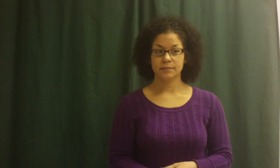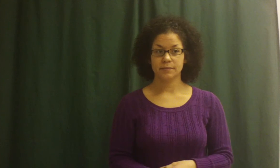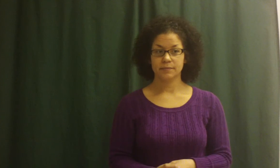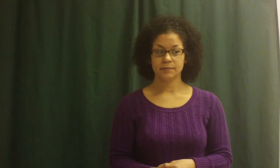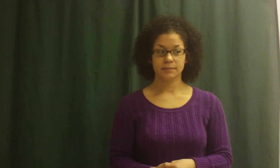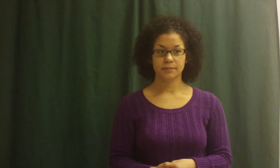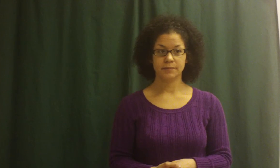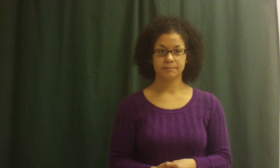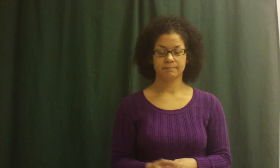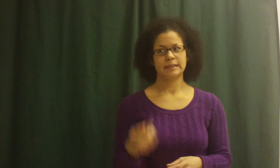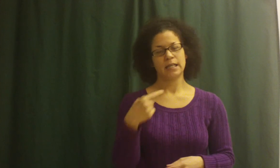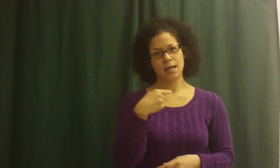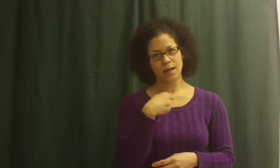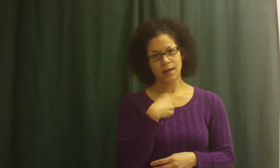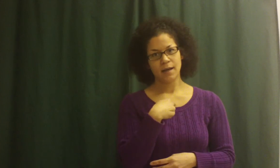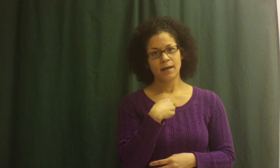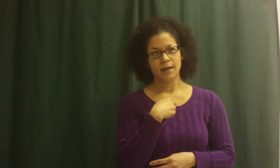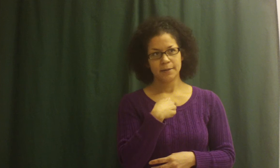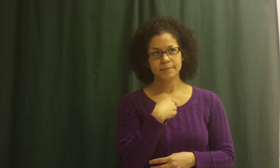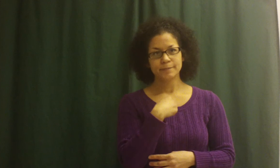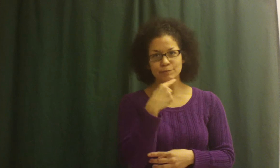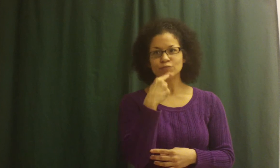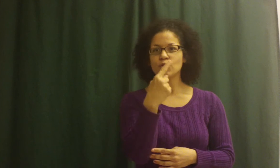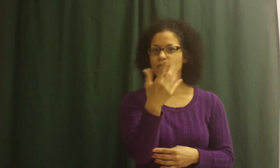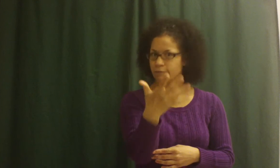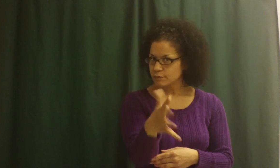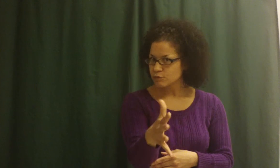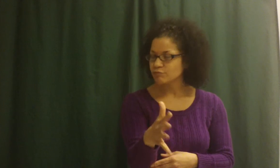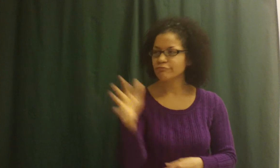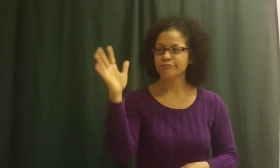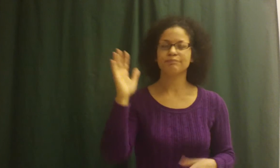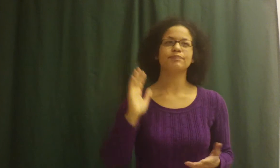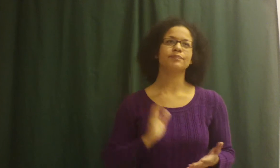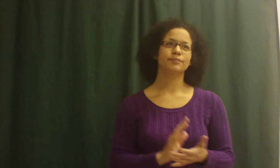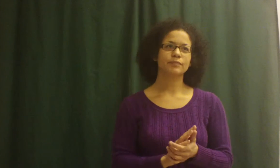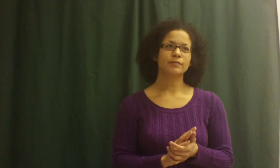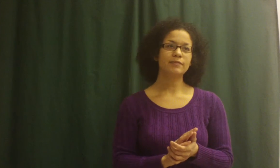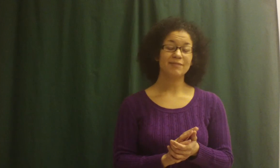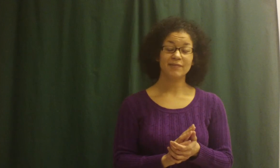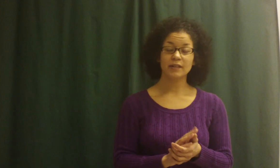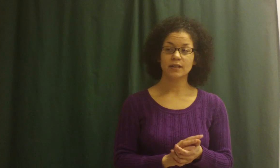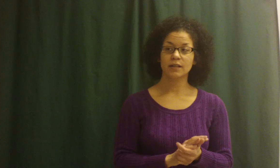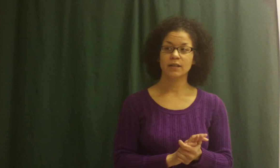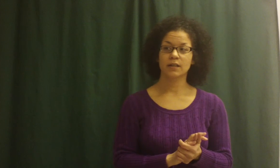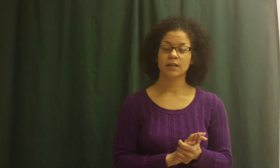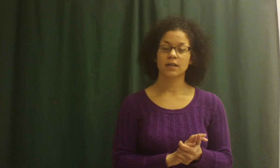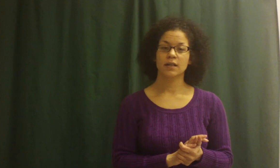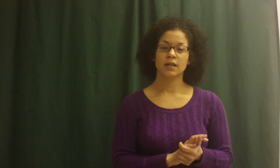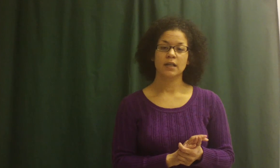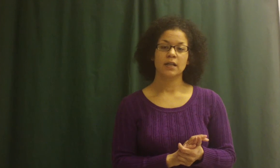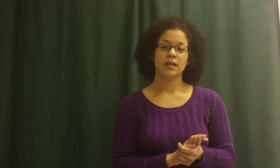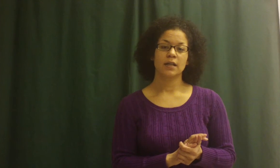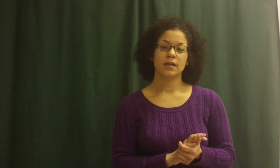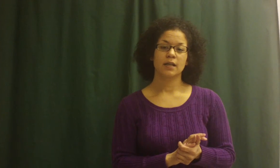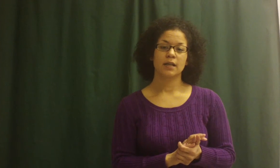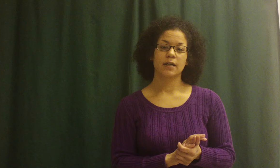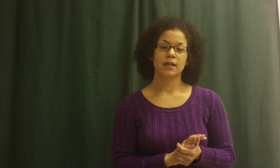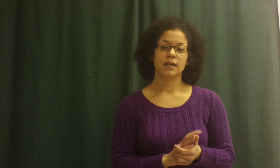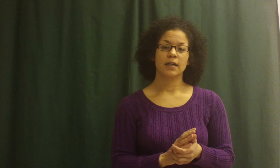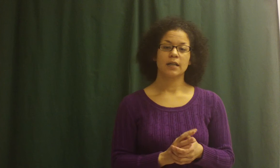I said before, any of us ventured out on a cruise that long, one of us needed to try something